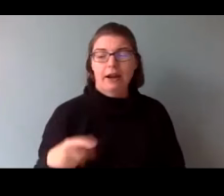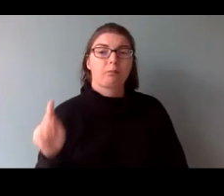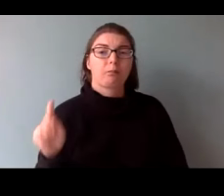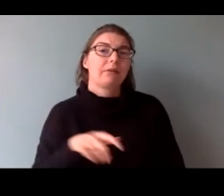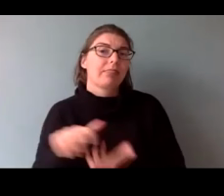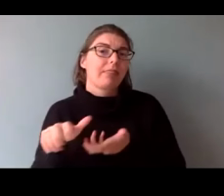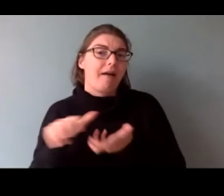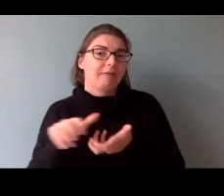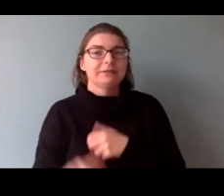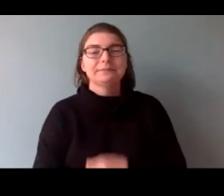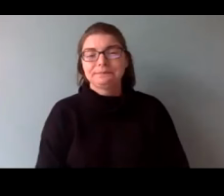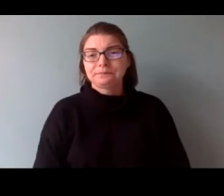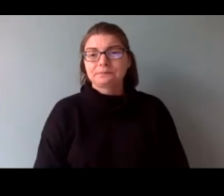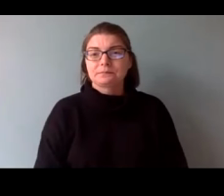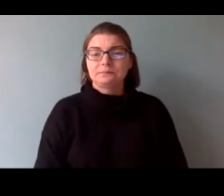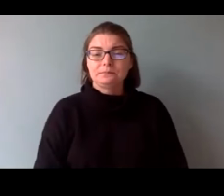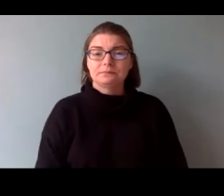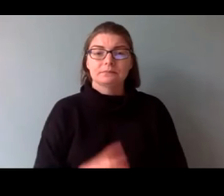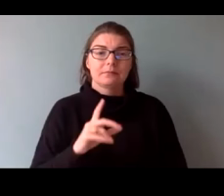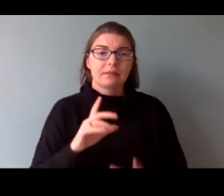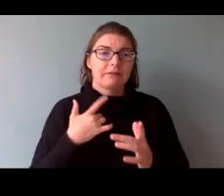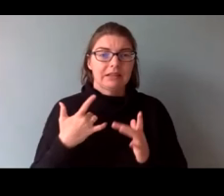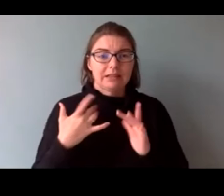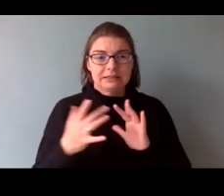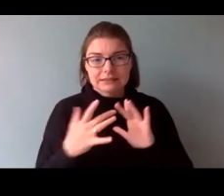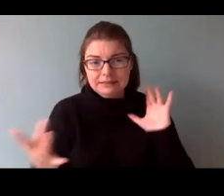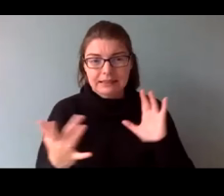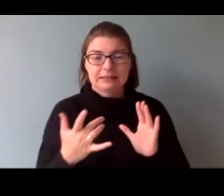people, disconnection, participation,